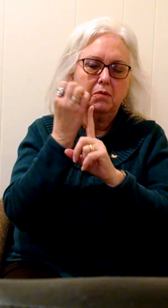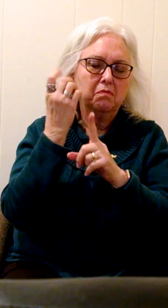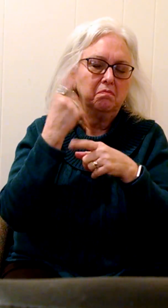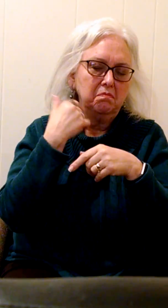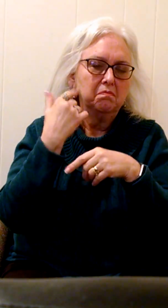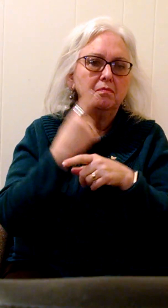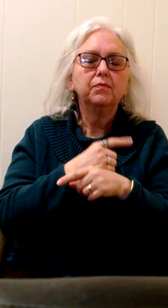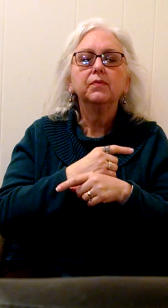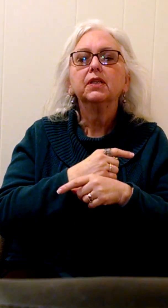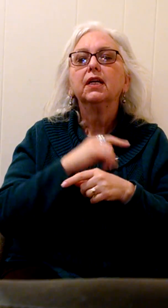The procedure.